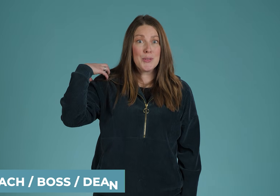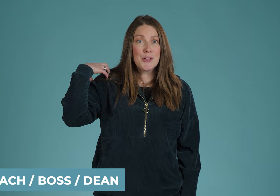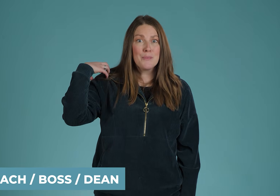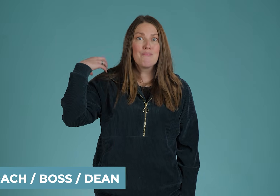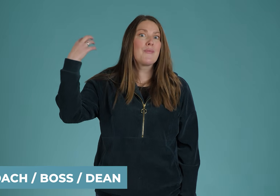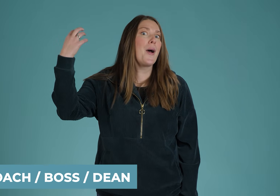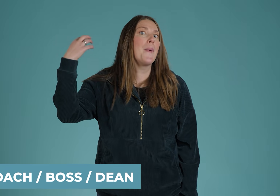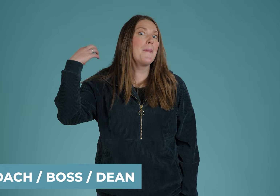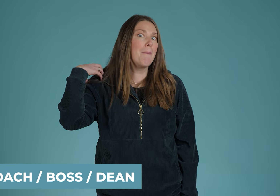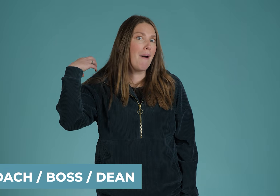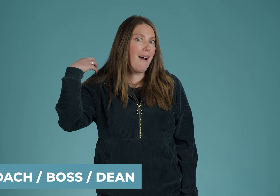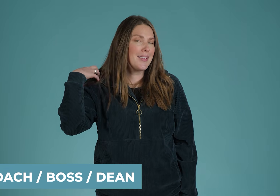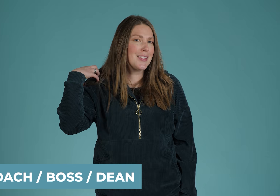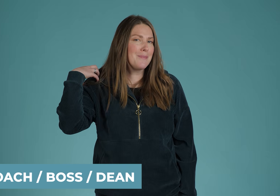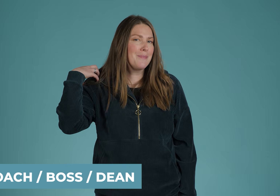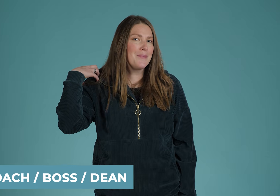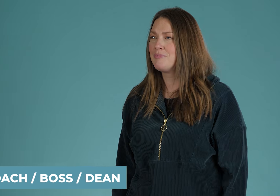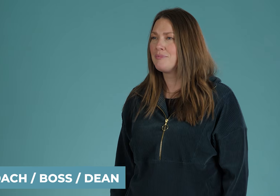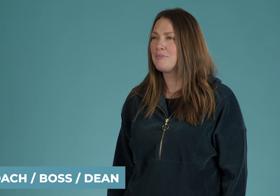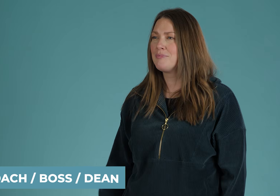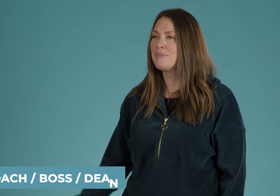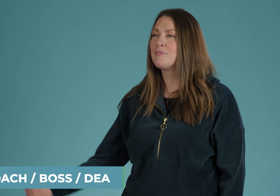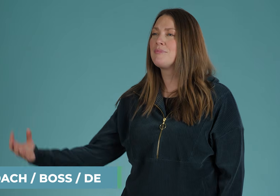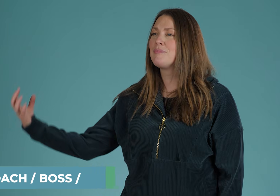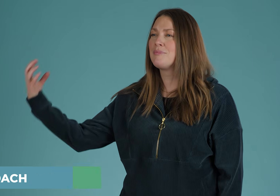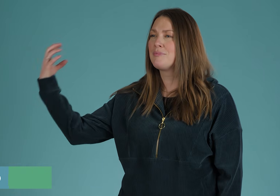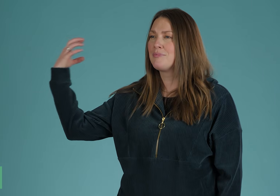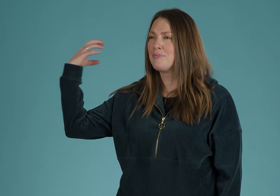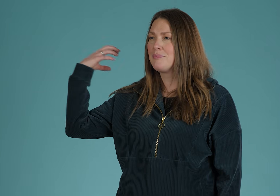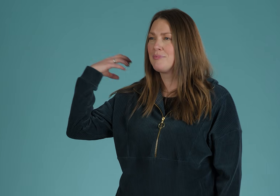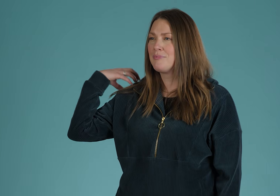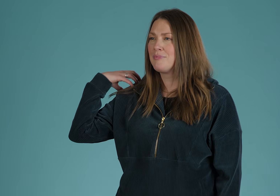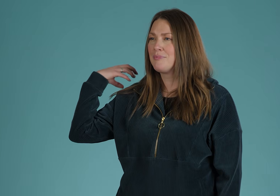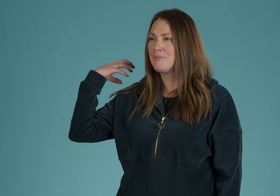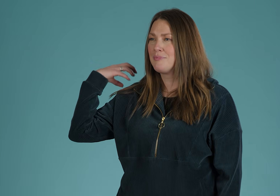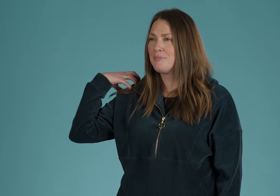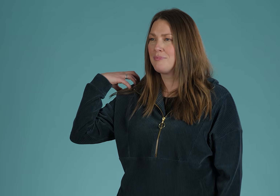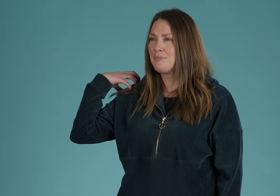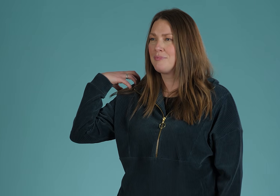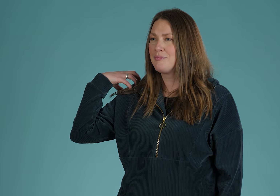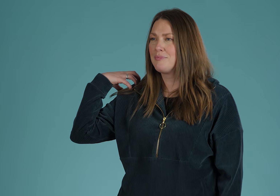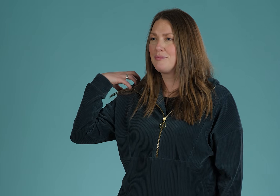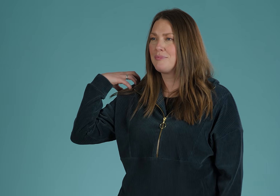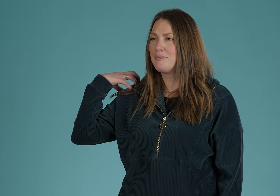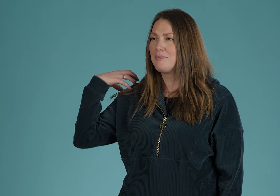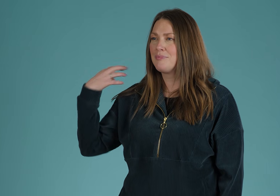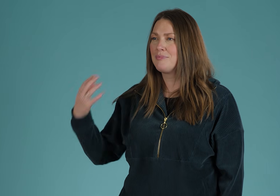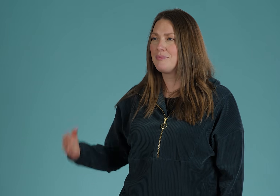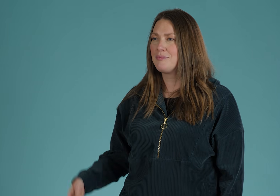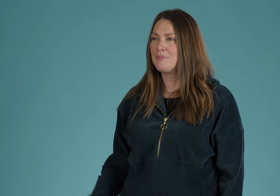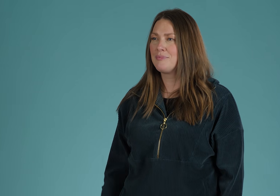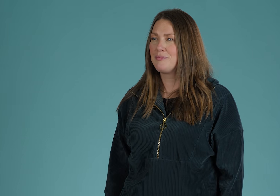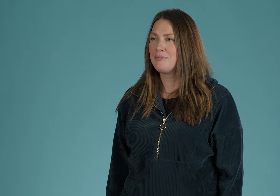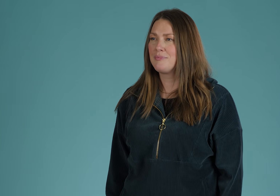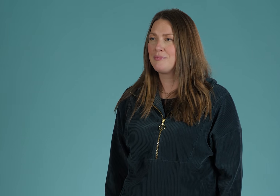Coach, boss. Somebody who has authority. I like to think of shoulder pads for this